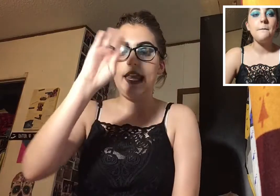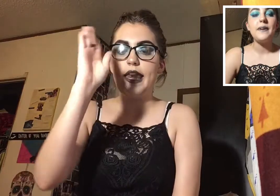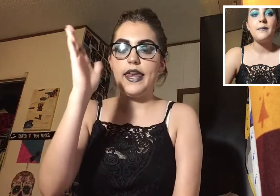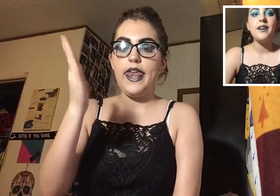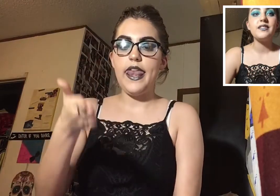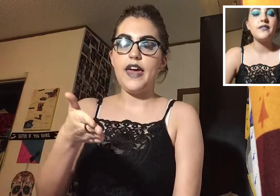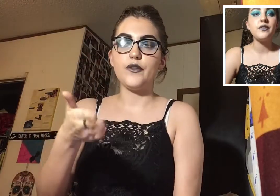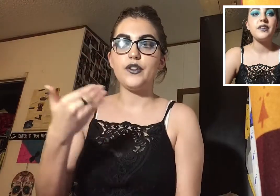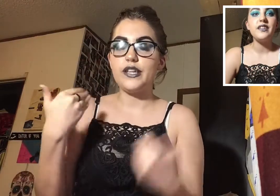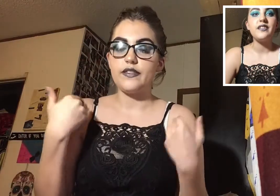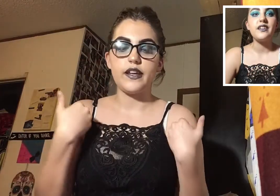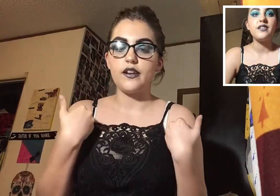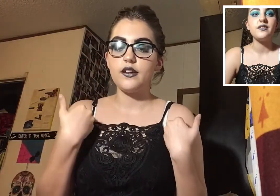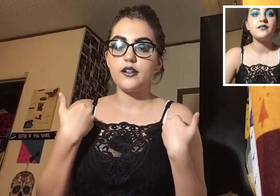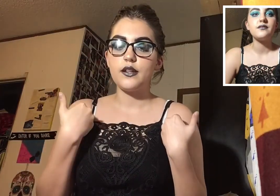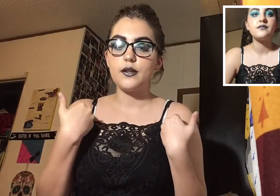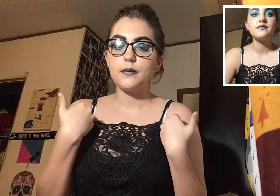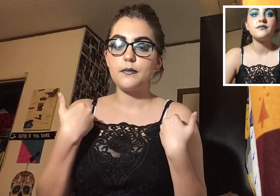Maybe I'll never get there,